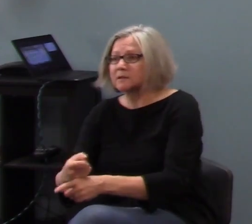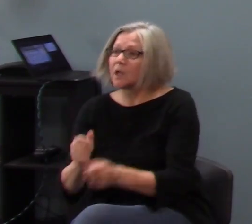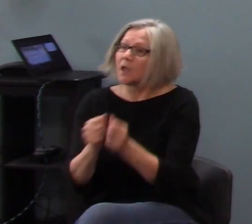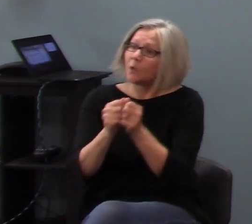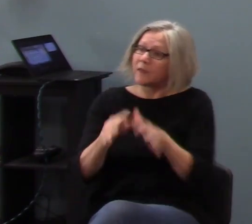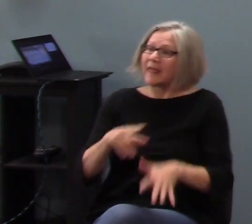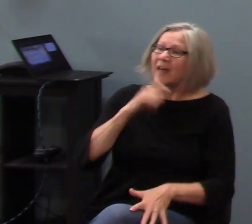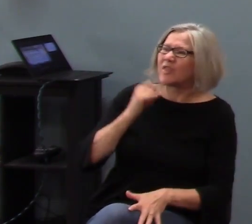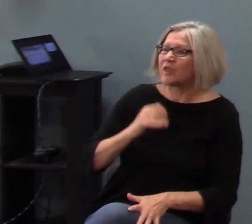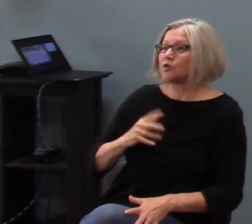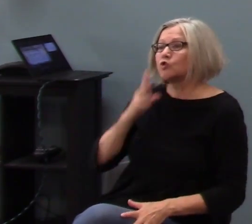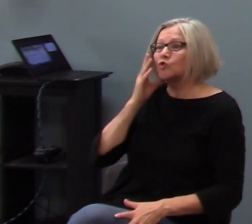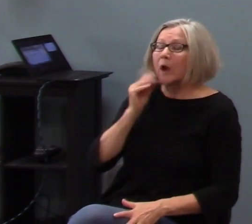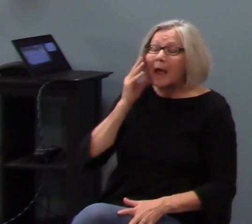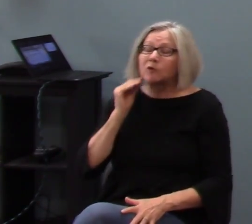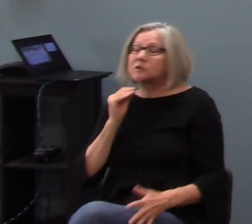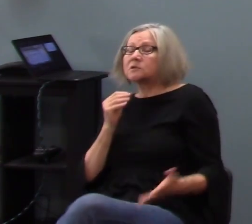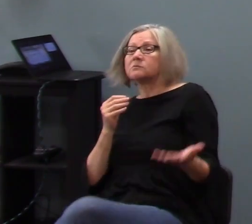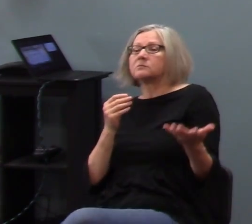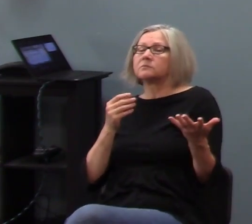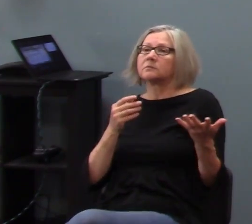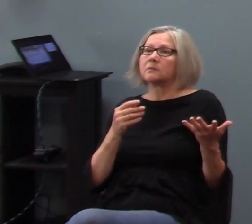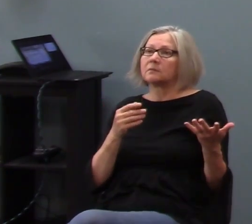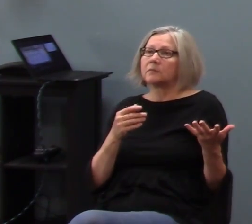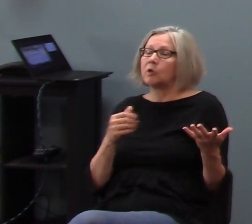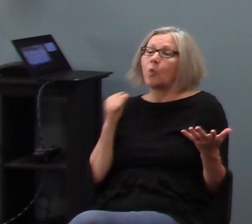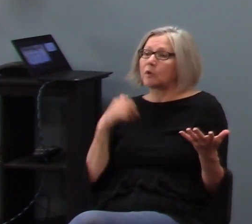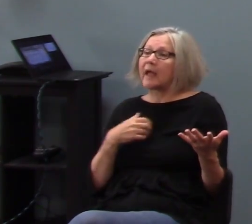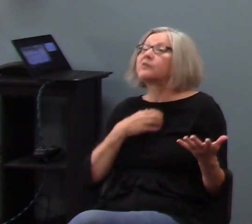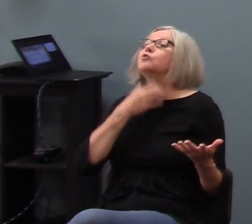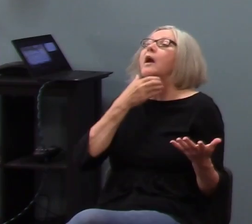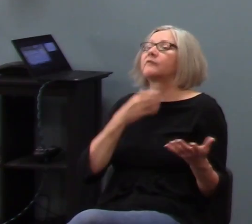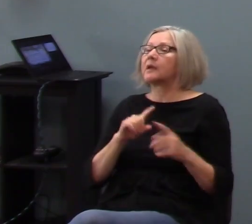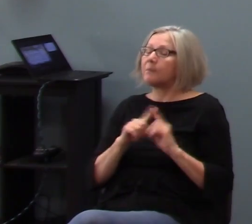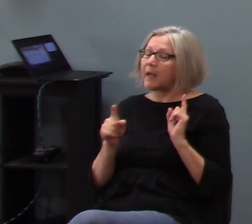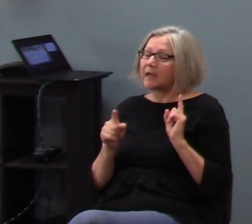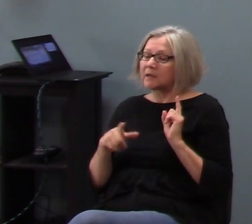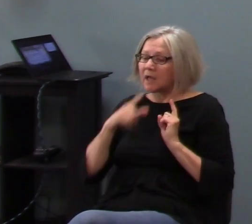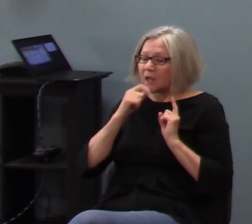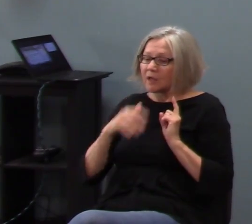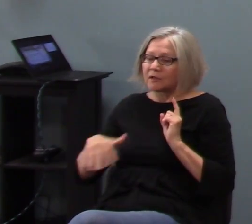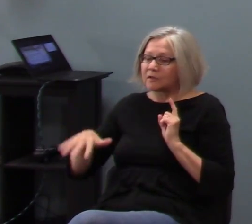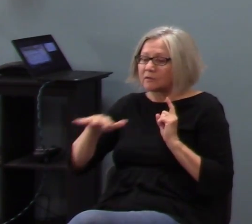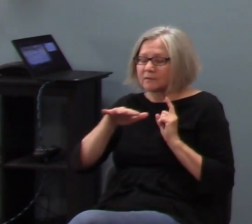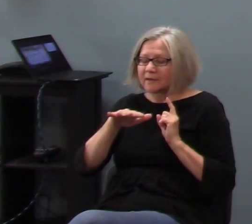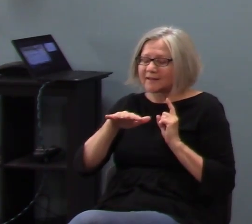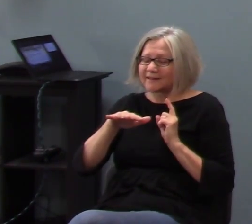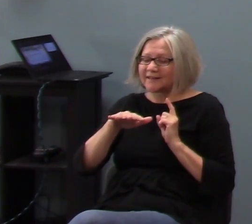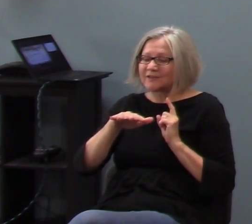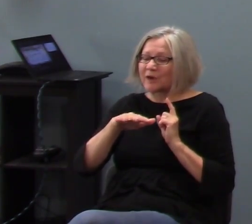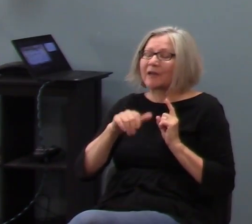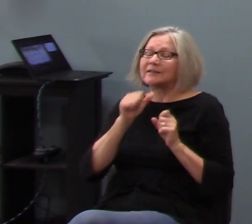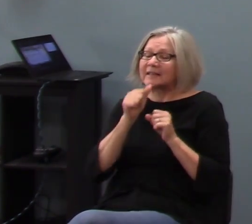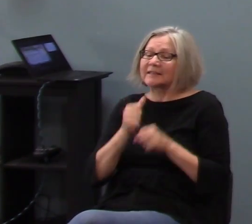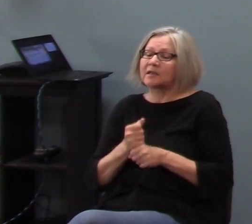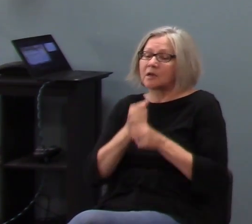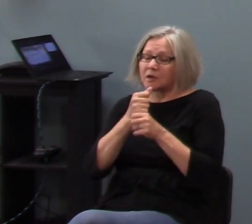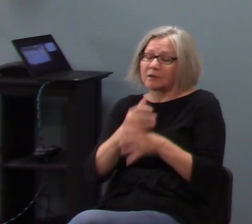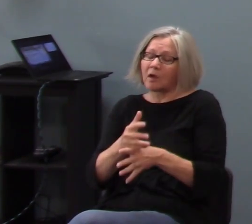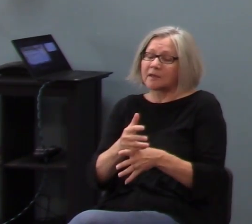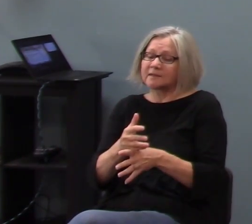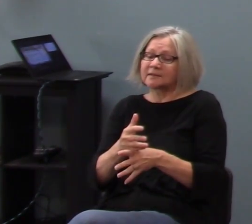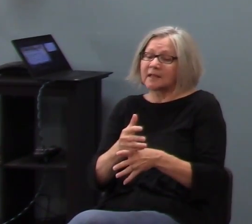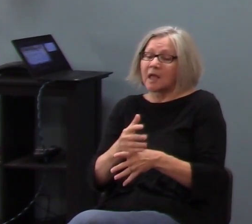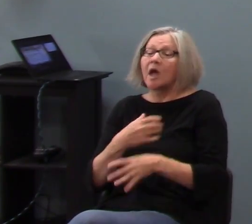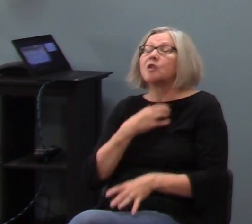tall giraffes. Right. But what you're not going to get is, again, giraffe turning into a pterodactyl. that Yeah. would take a lot of time.